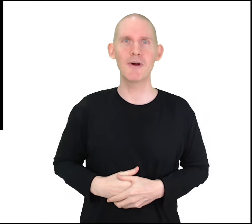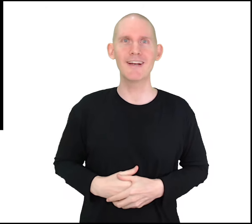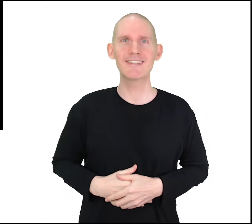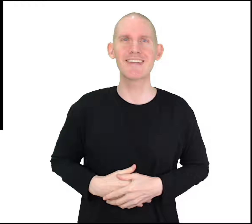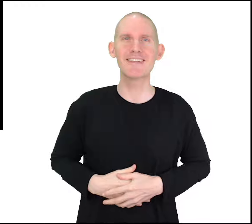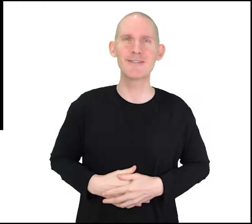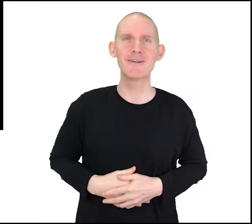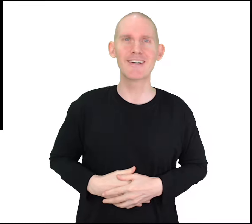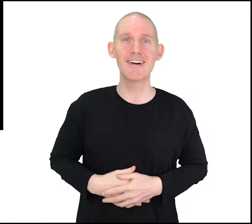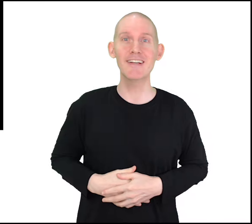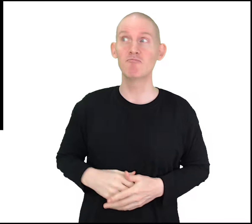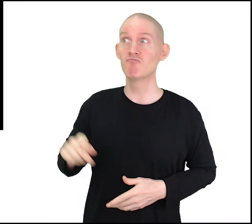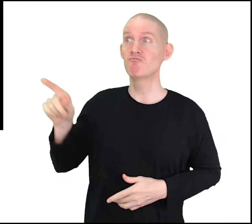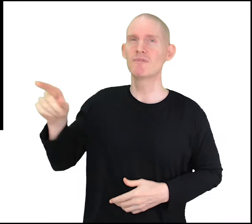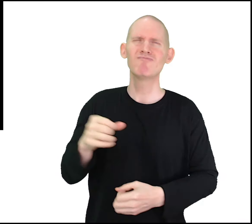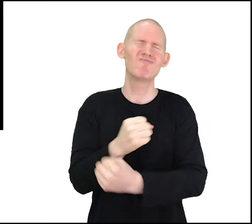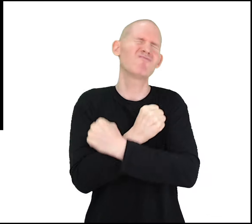greatest thing to her, right?